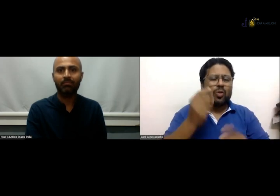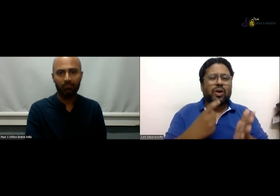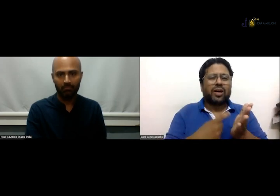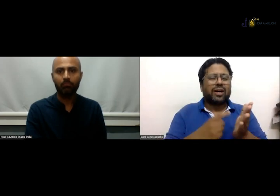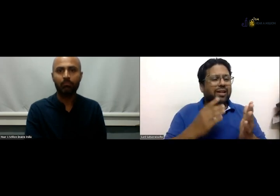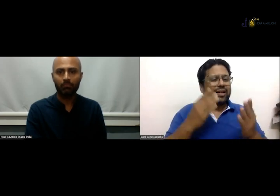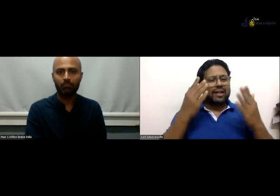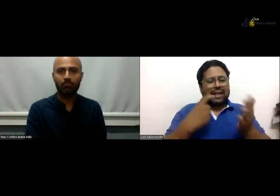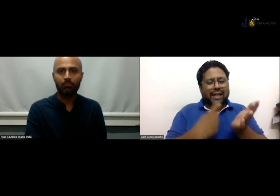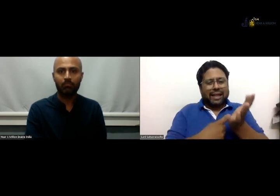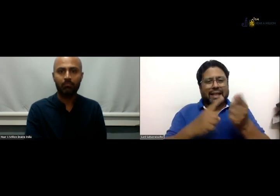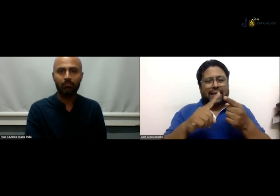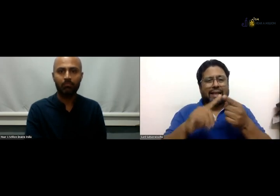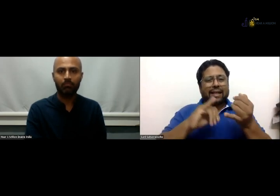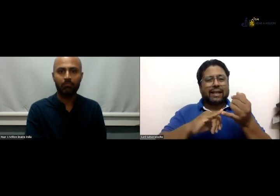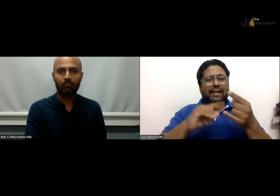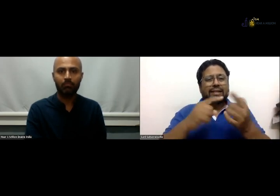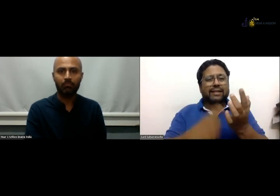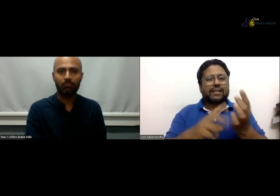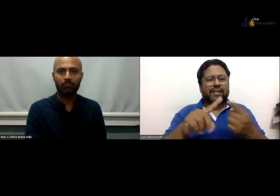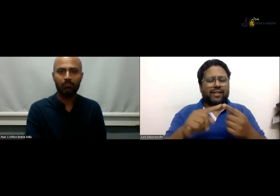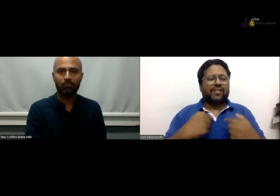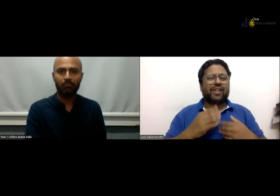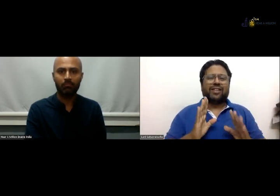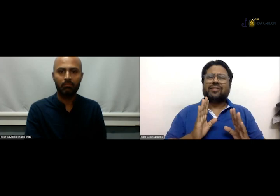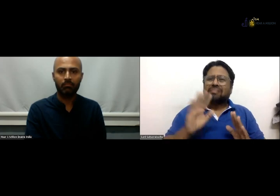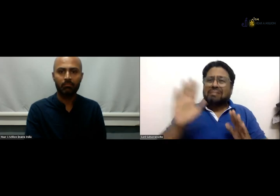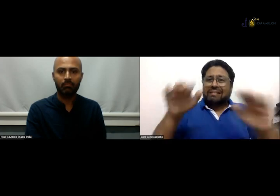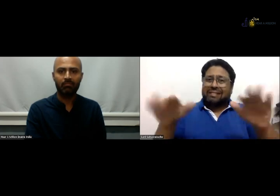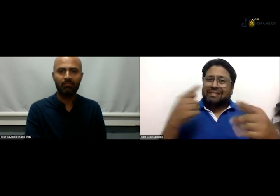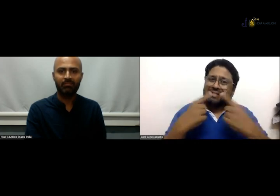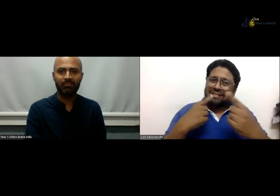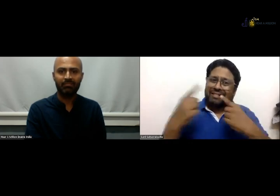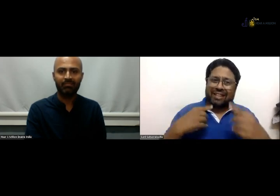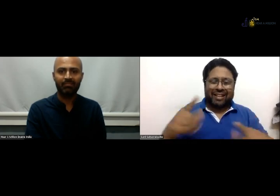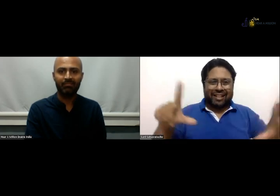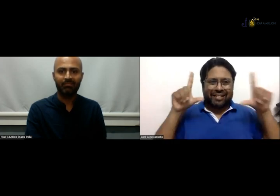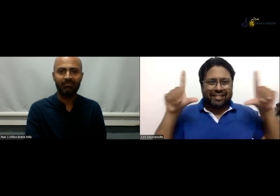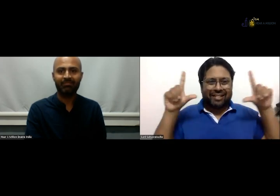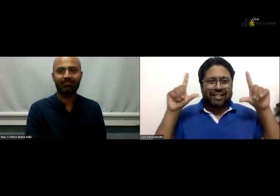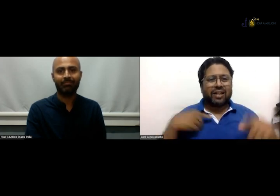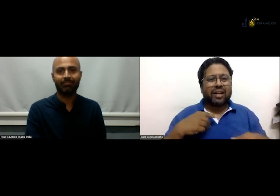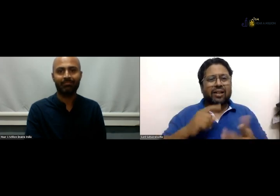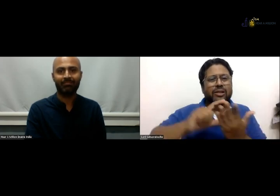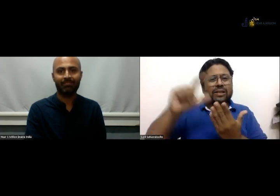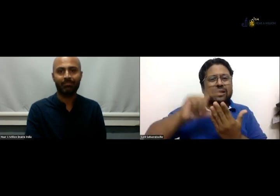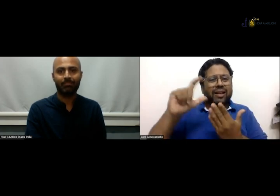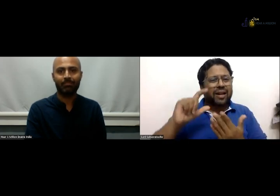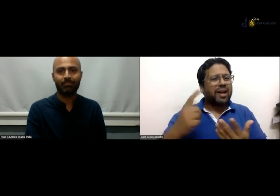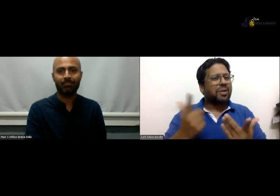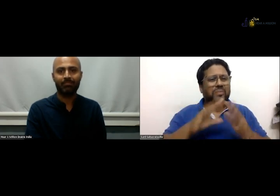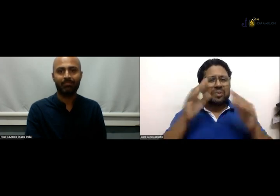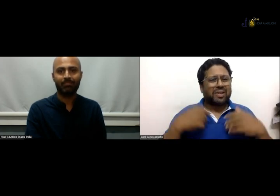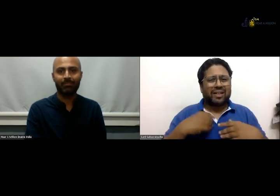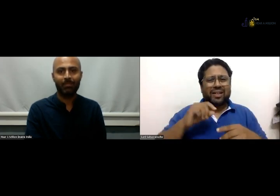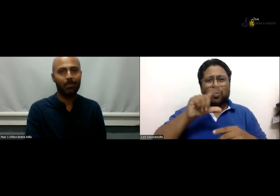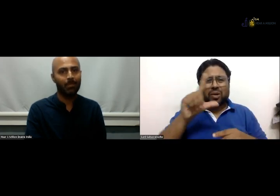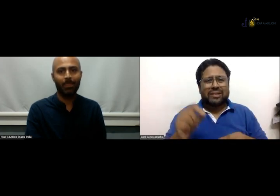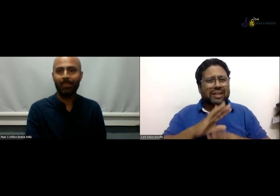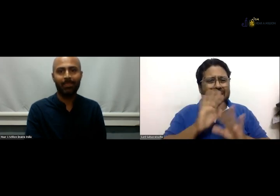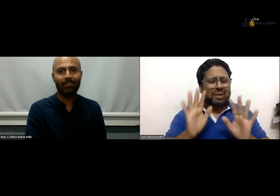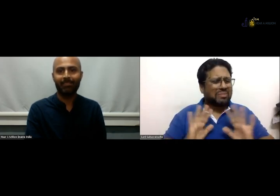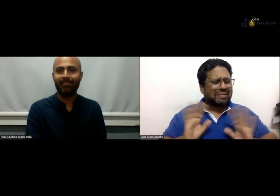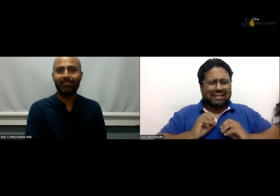She was very shy. I mean, she never used to talk. She was really reserved, not just kind of a talkative